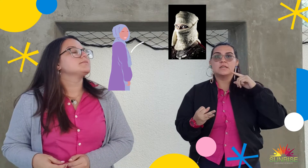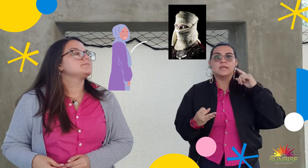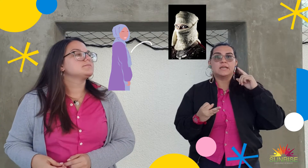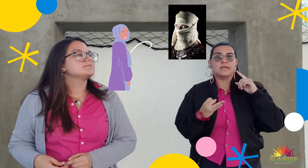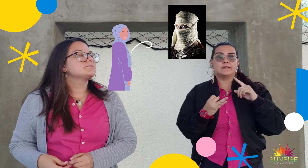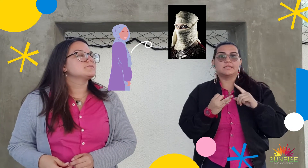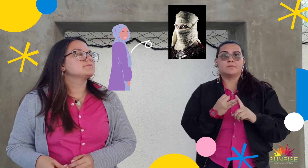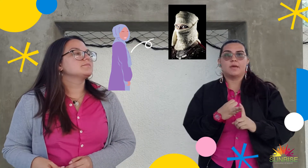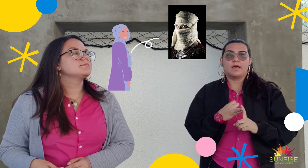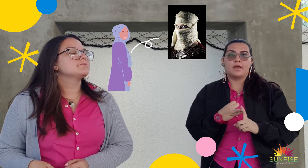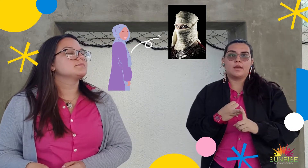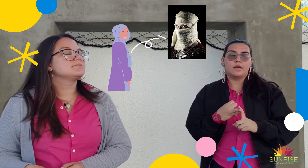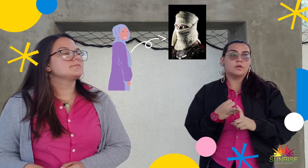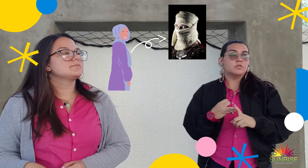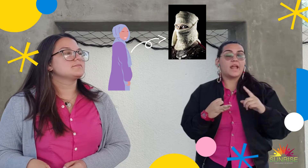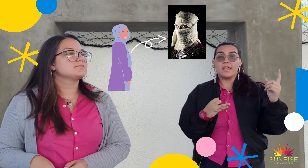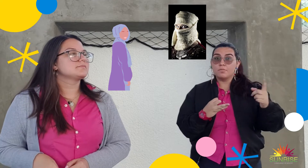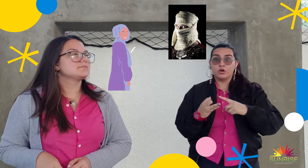jobs, his